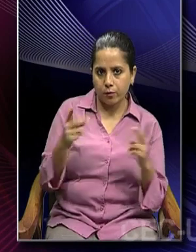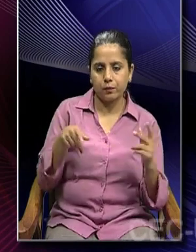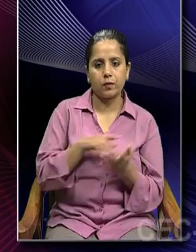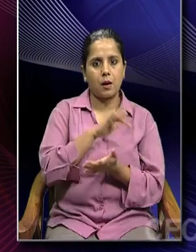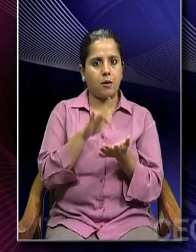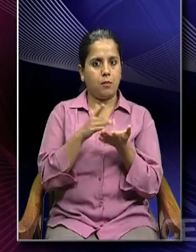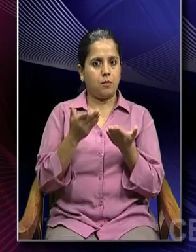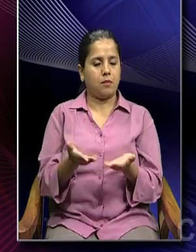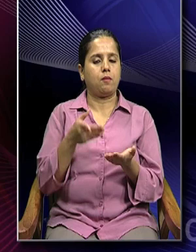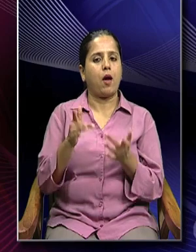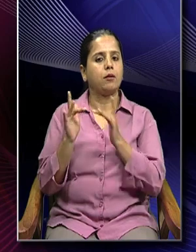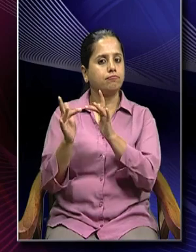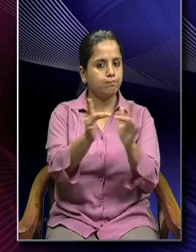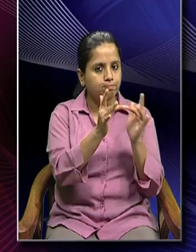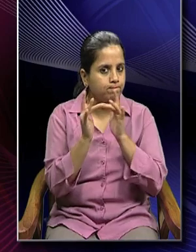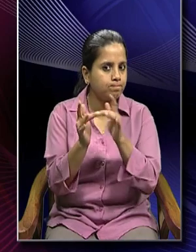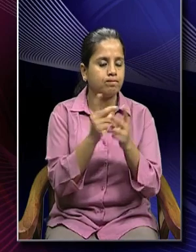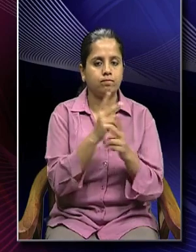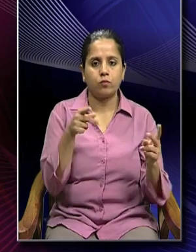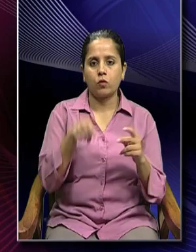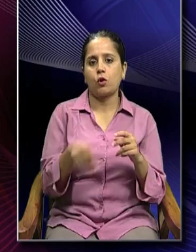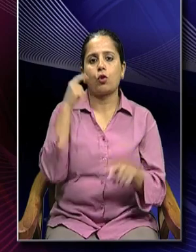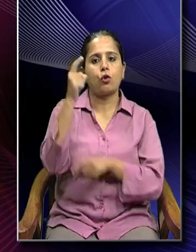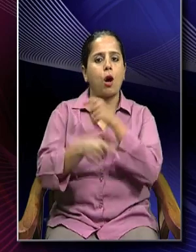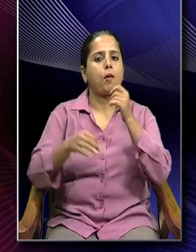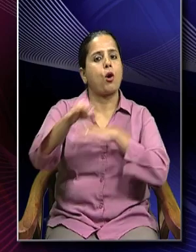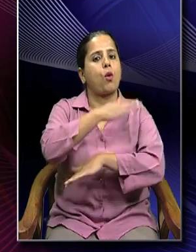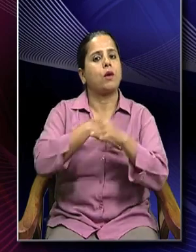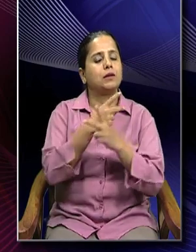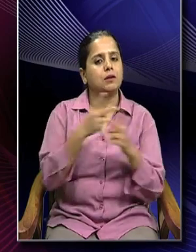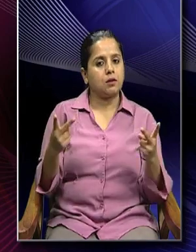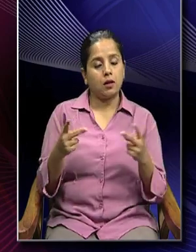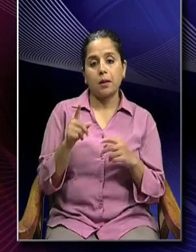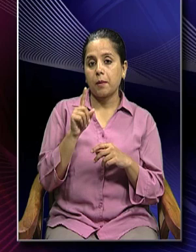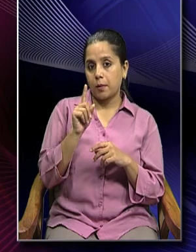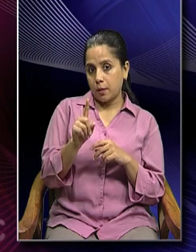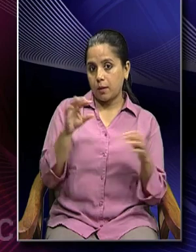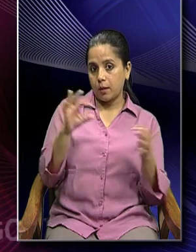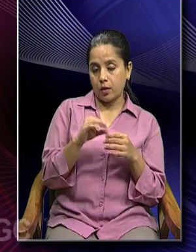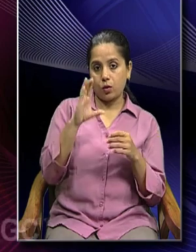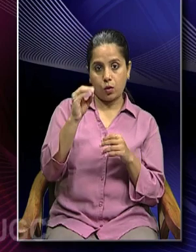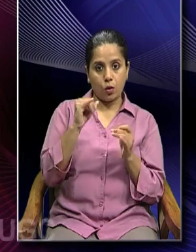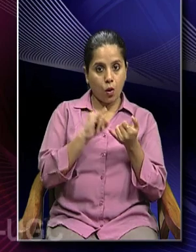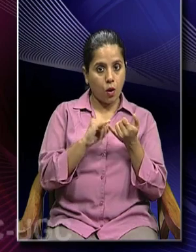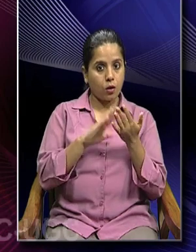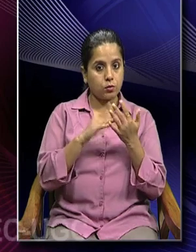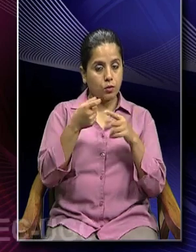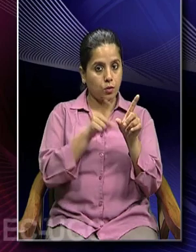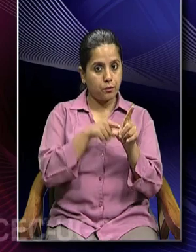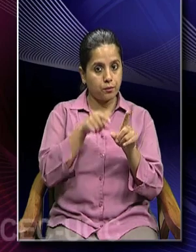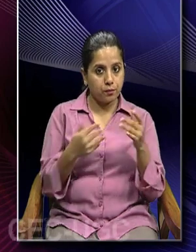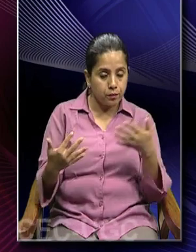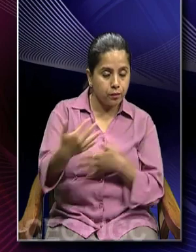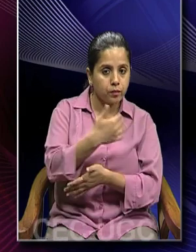place where it is a networked corporate organizations. But in cosmonity, the collective form of